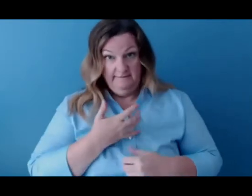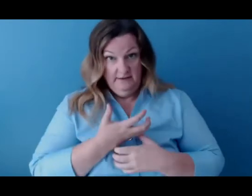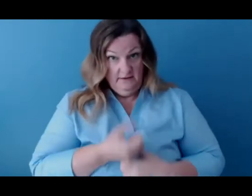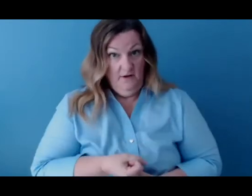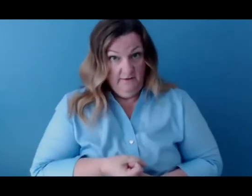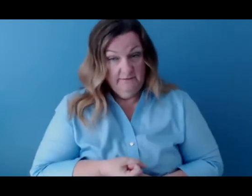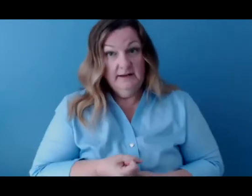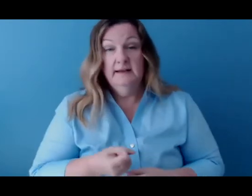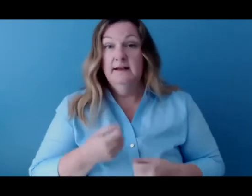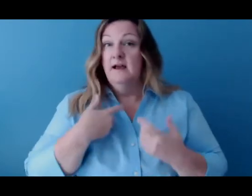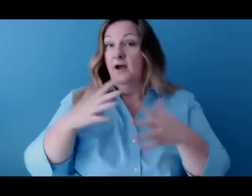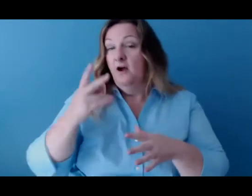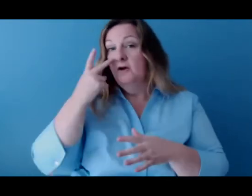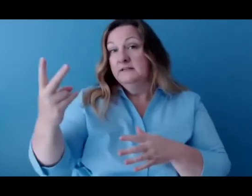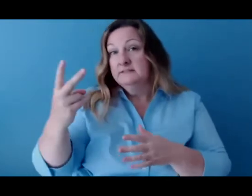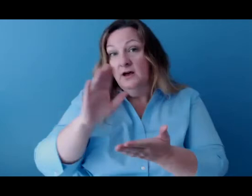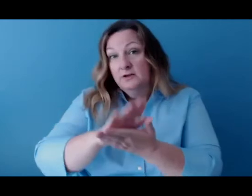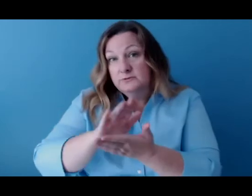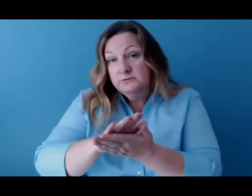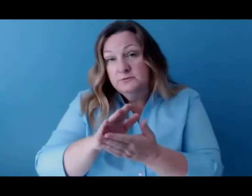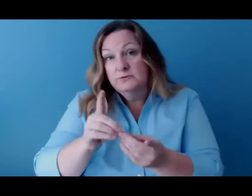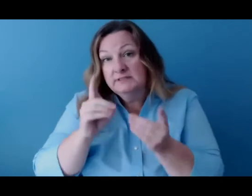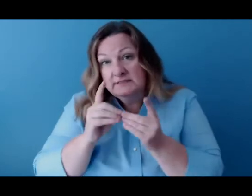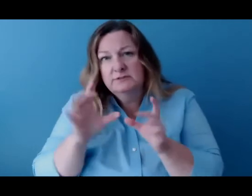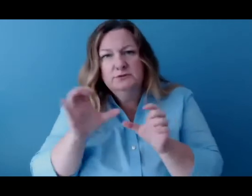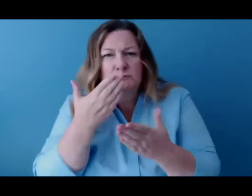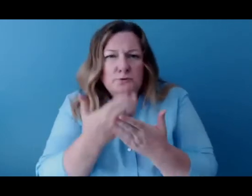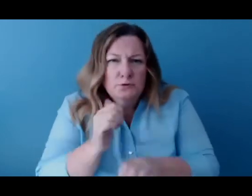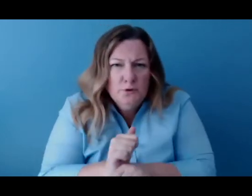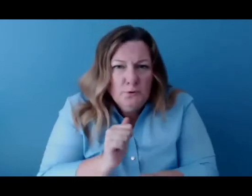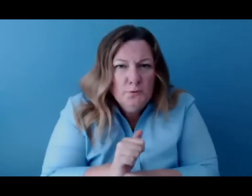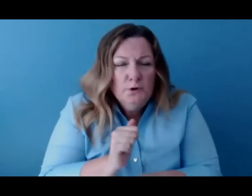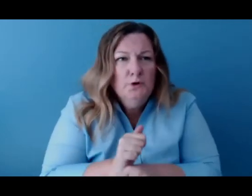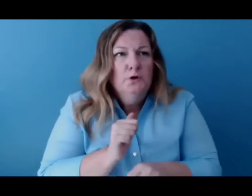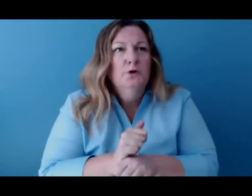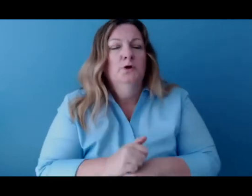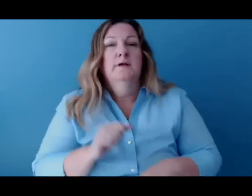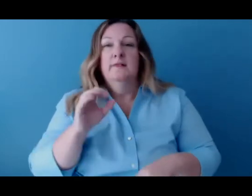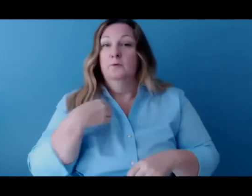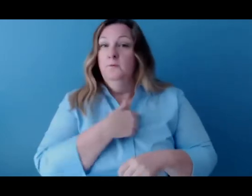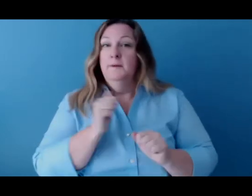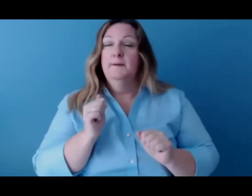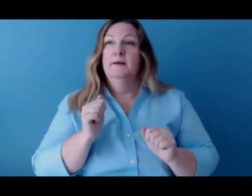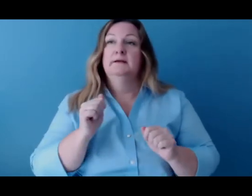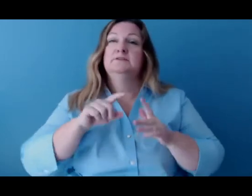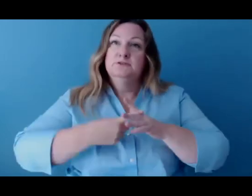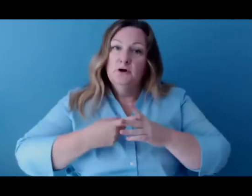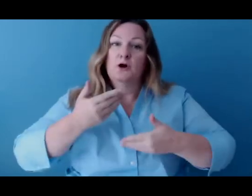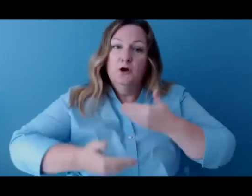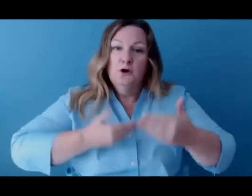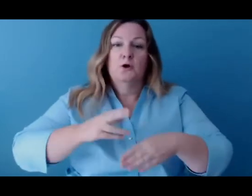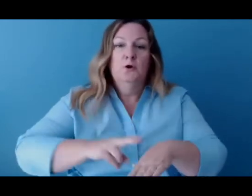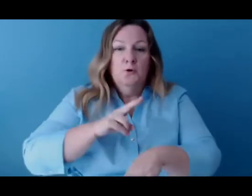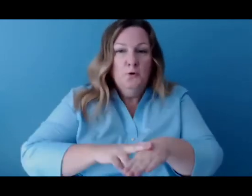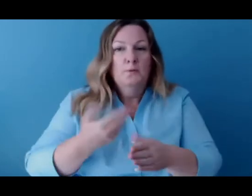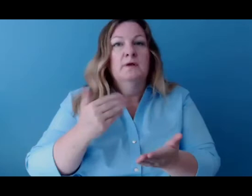the good work that I did see from school districts before COVID hit, that as we get back to a level of normalcy, they'll be able to